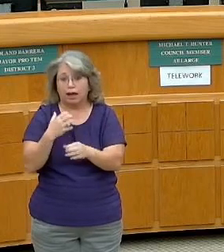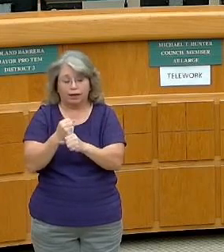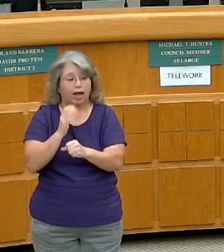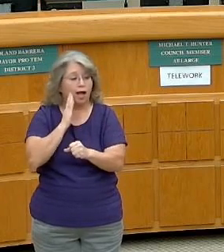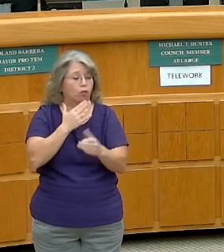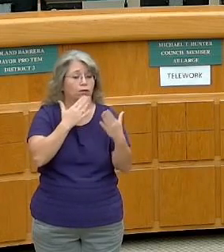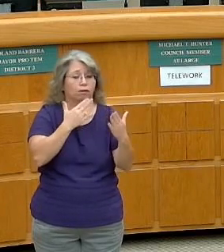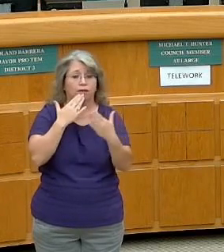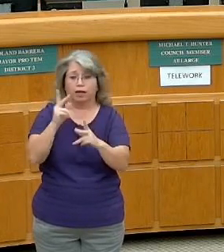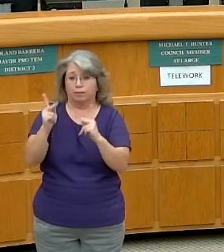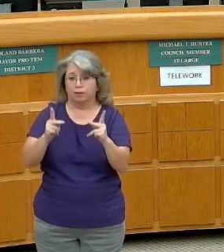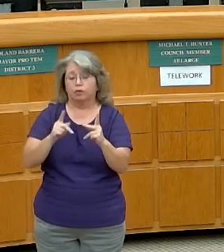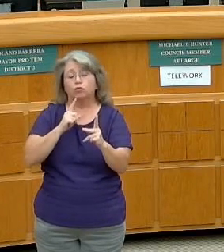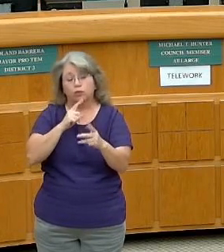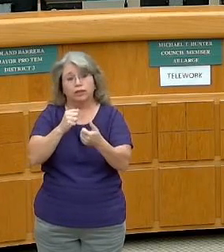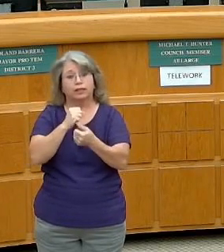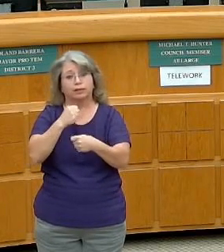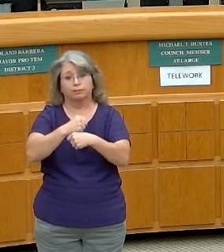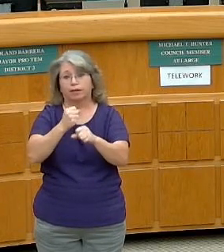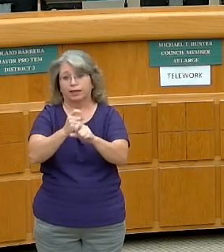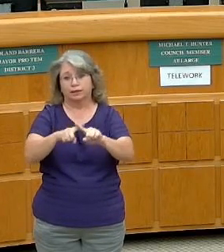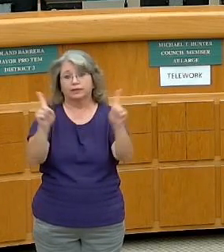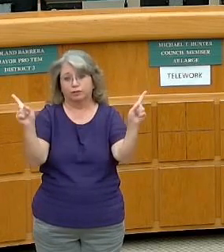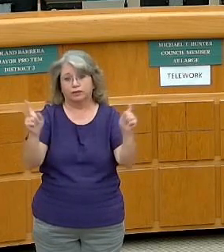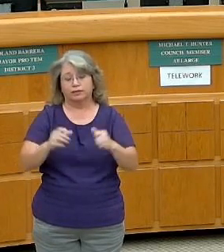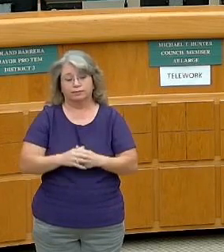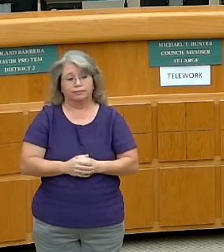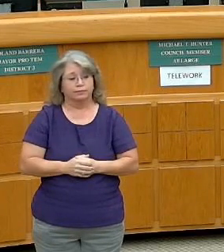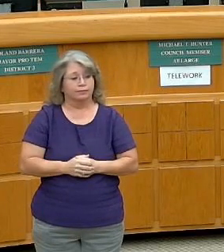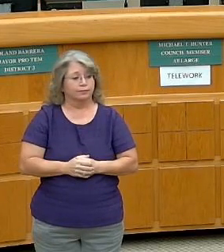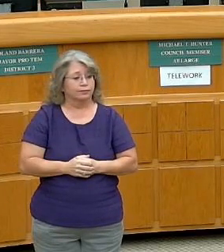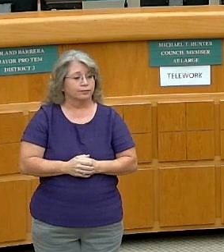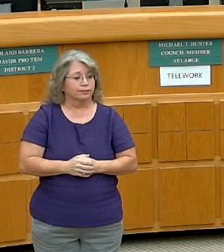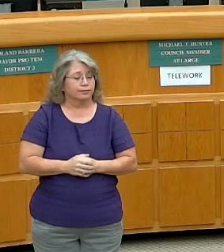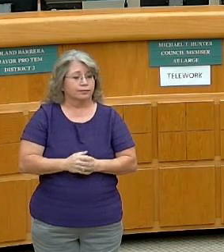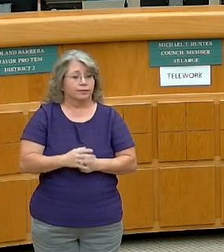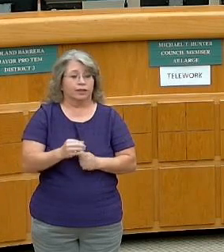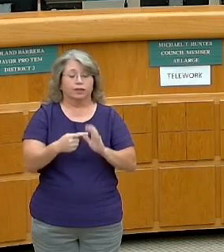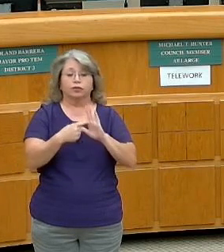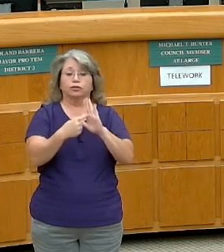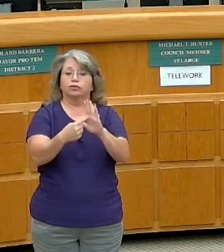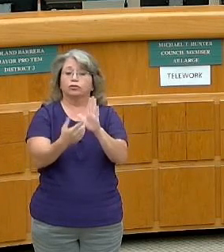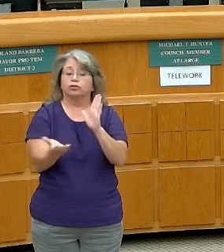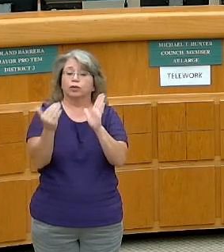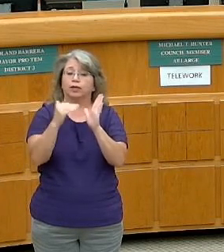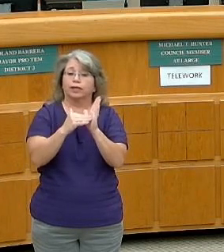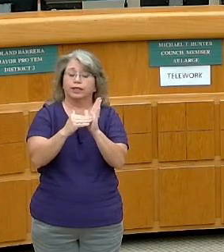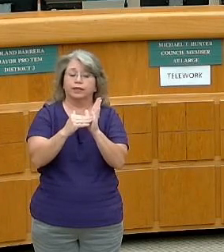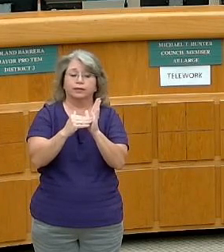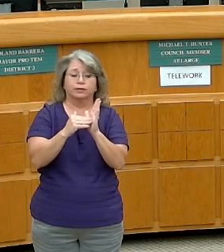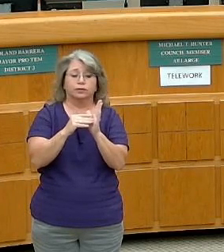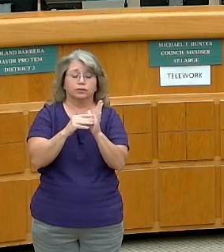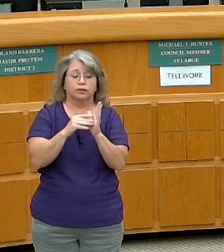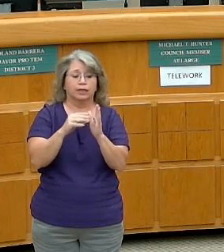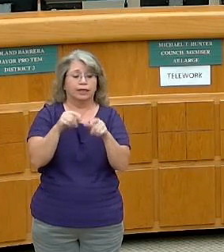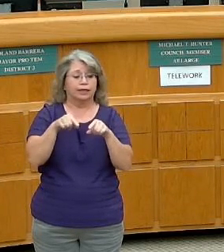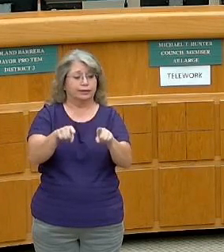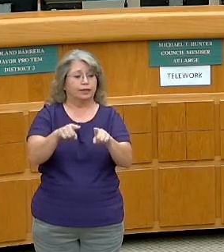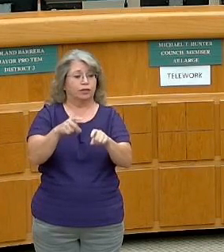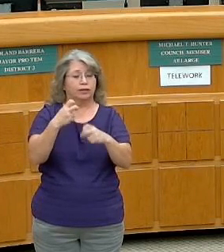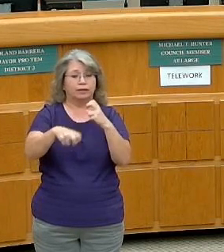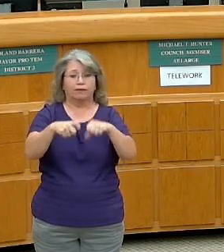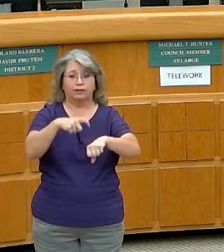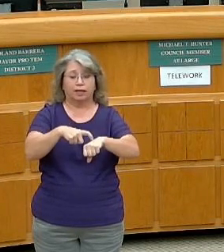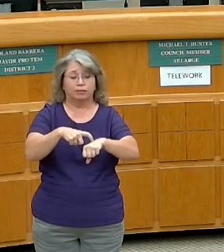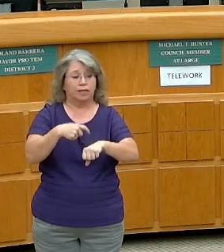folks because it really makes a lot of difference. And to show you again what bringing together in tough times, you've got a Baptist